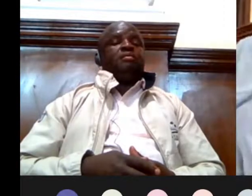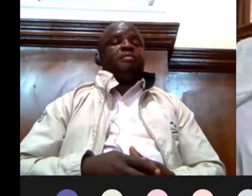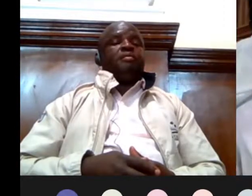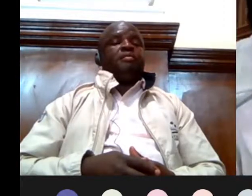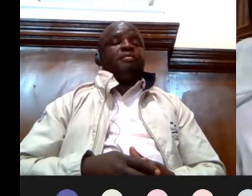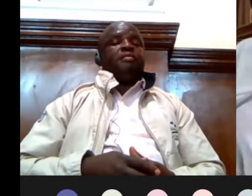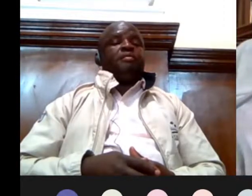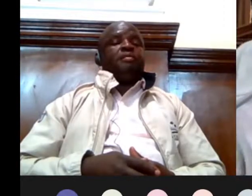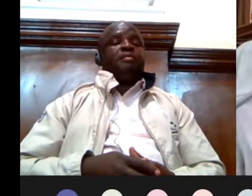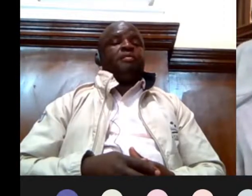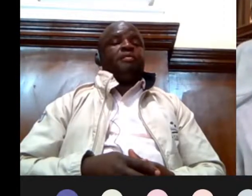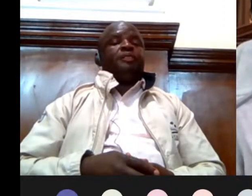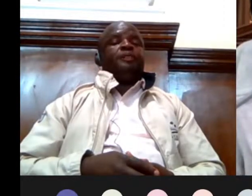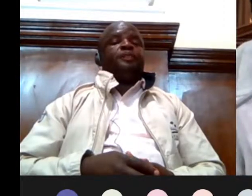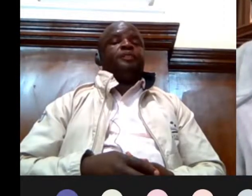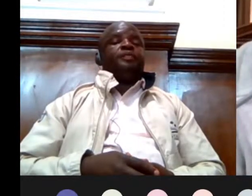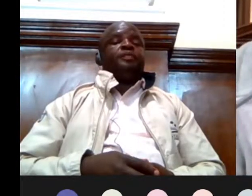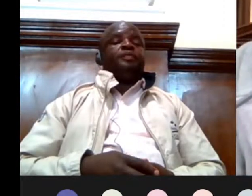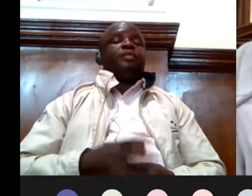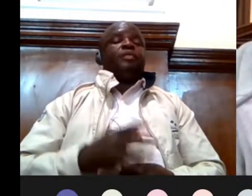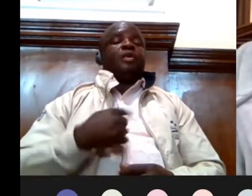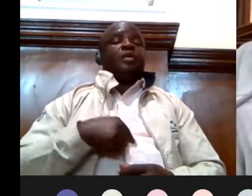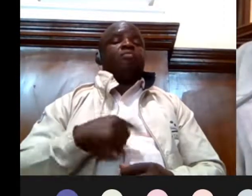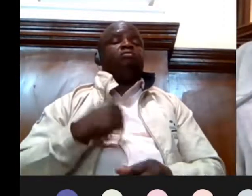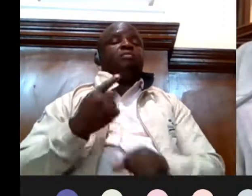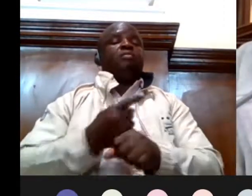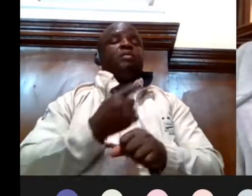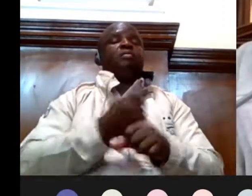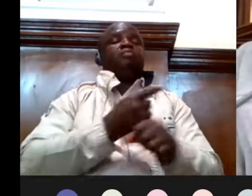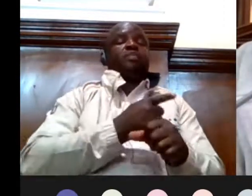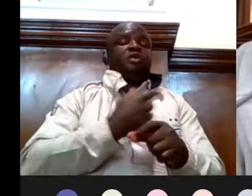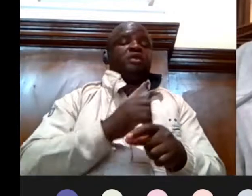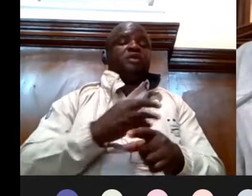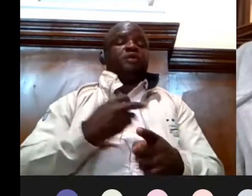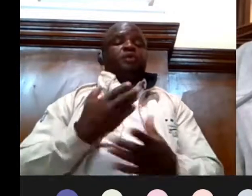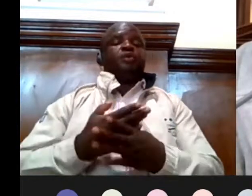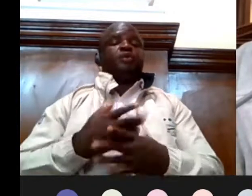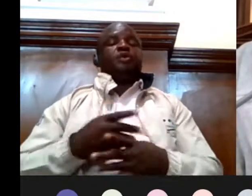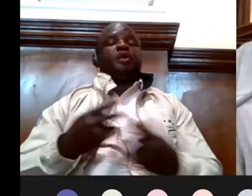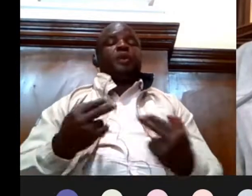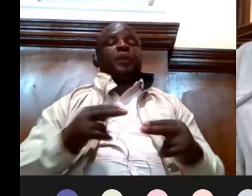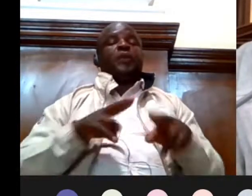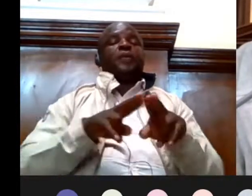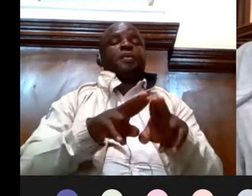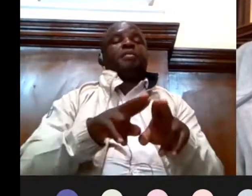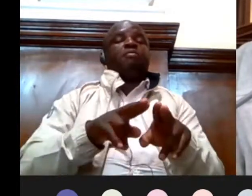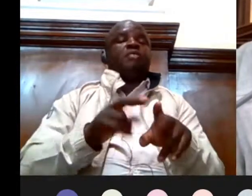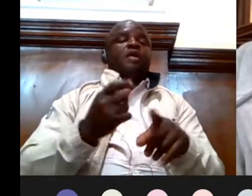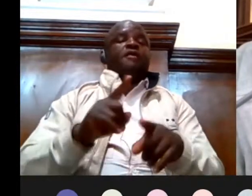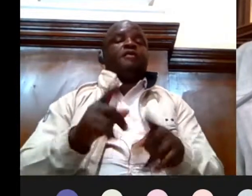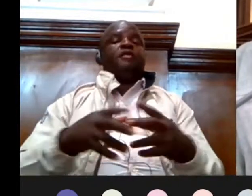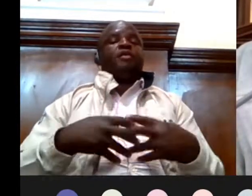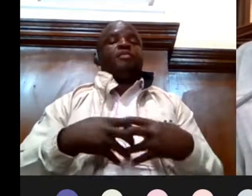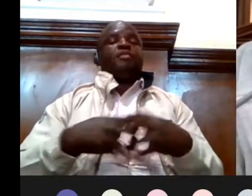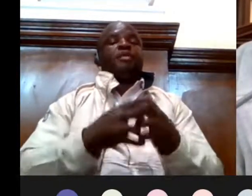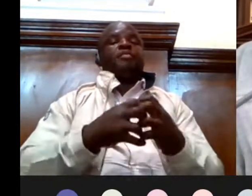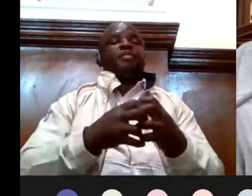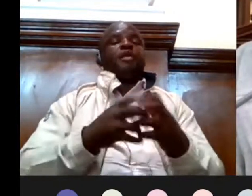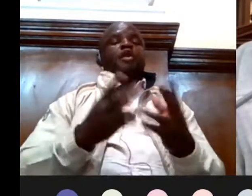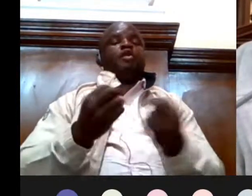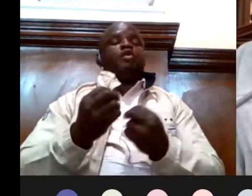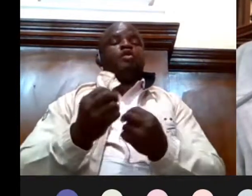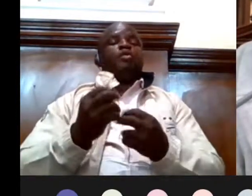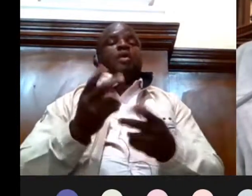time as we move together in line of march towards the building of new national democratic